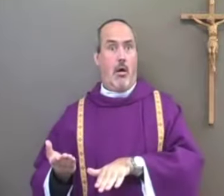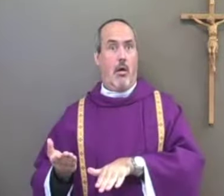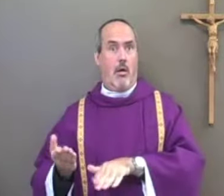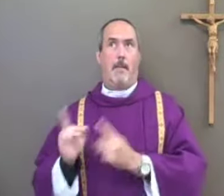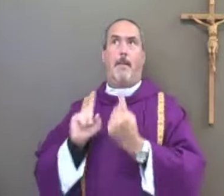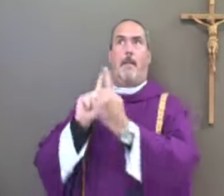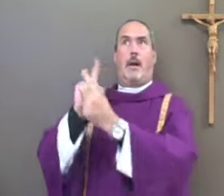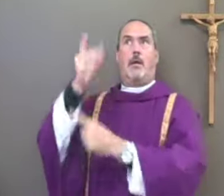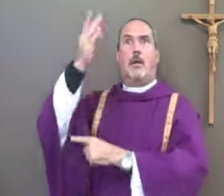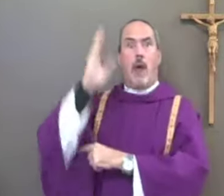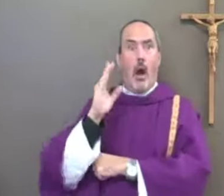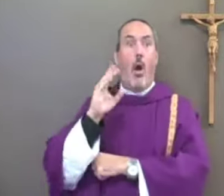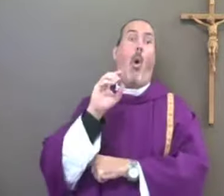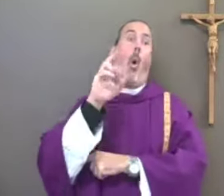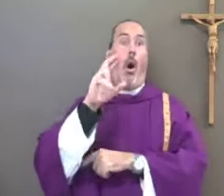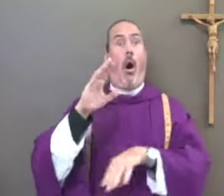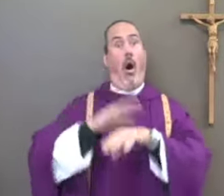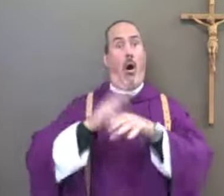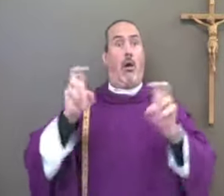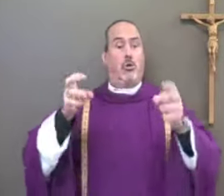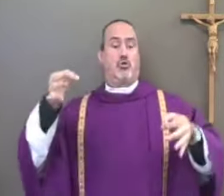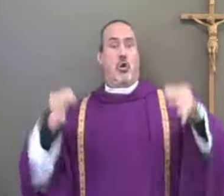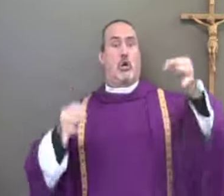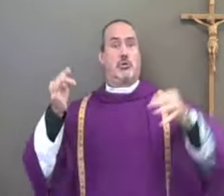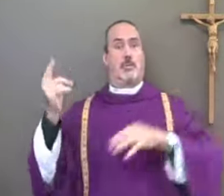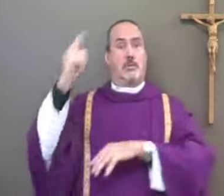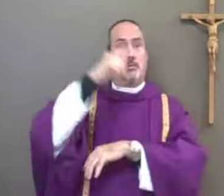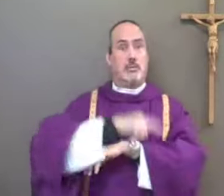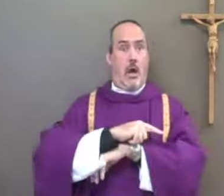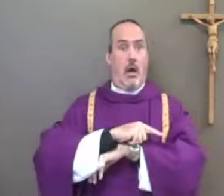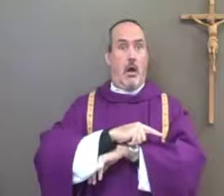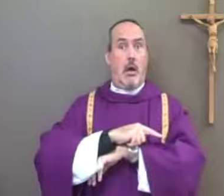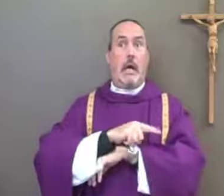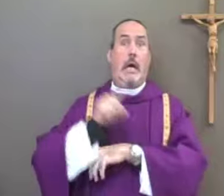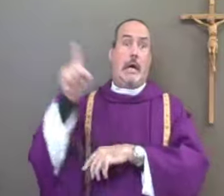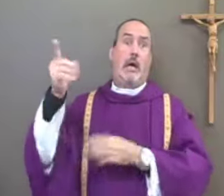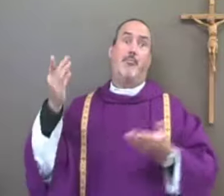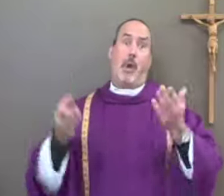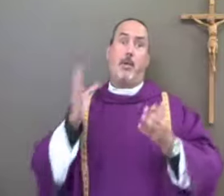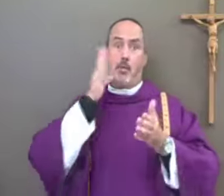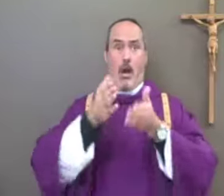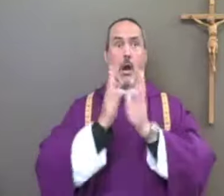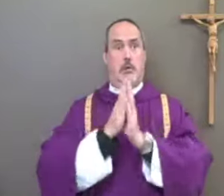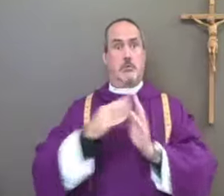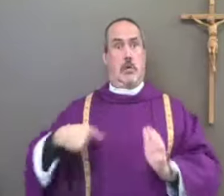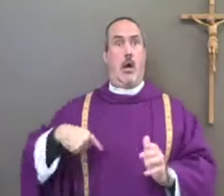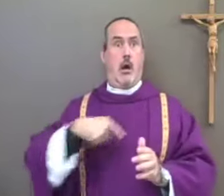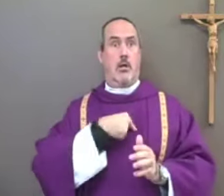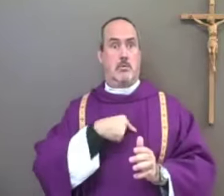I think when we die, or on Judgment Day, He will probably ask us,